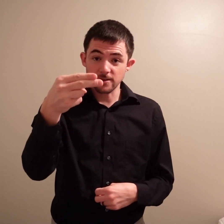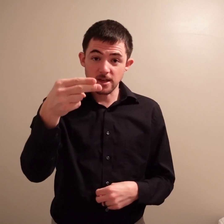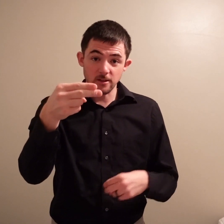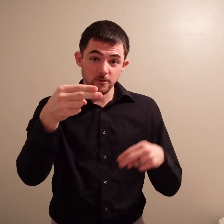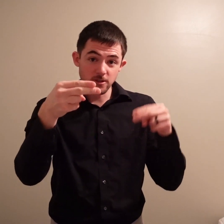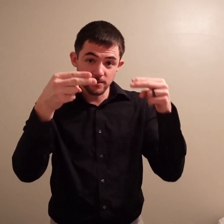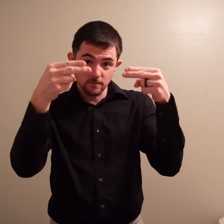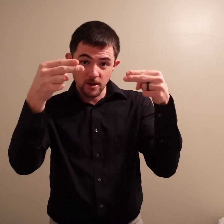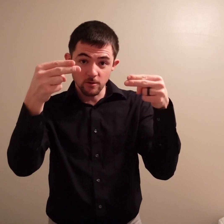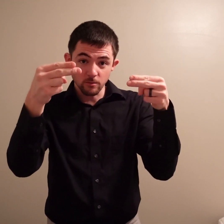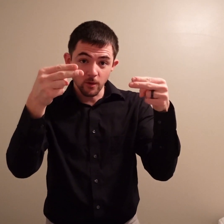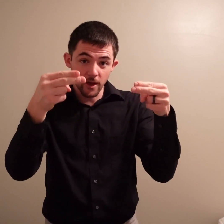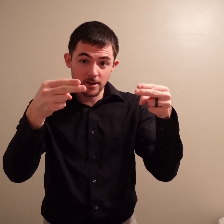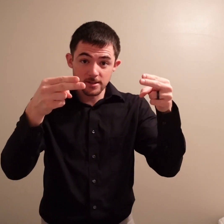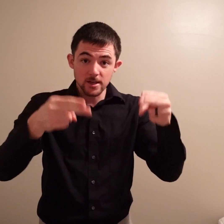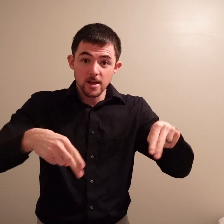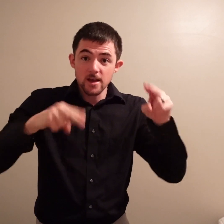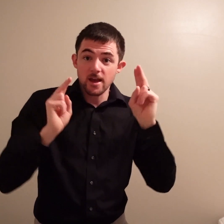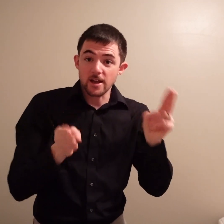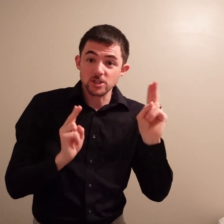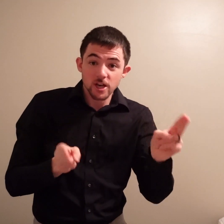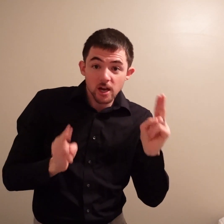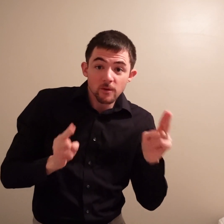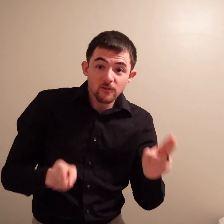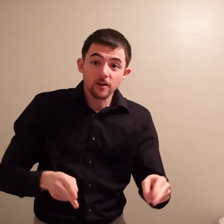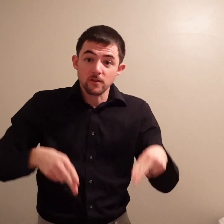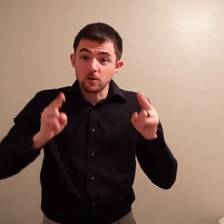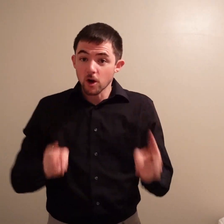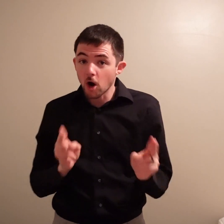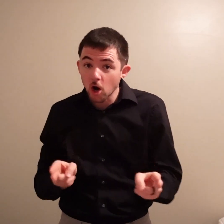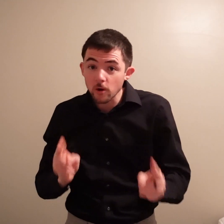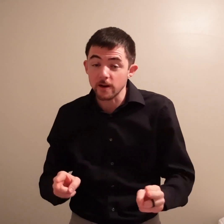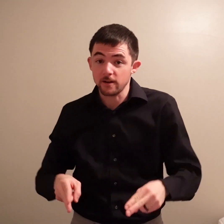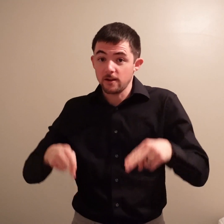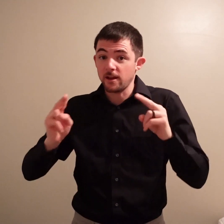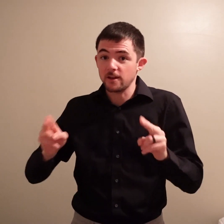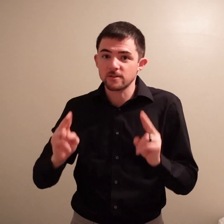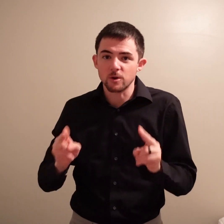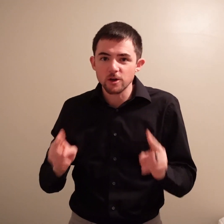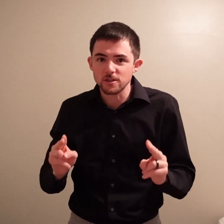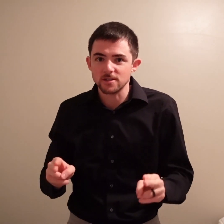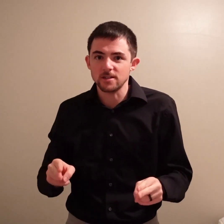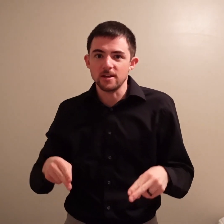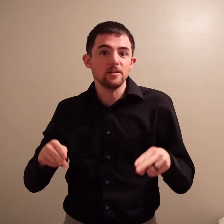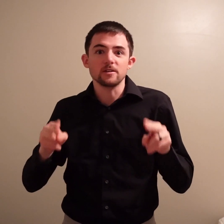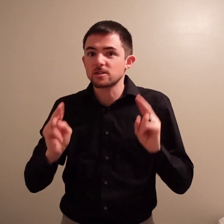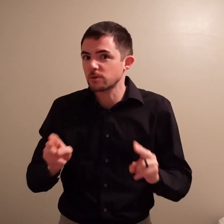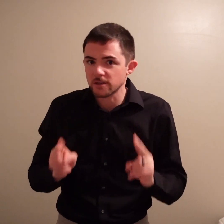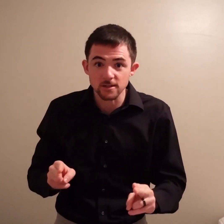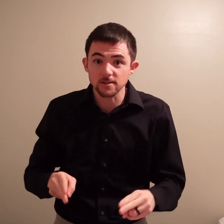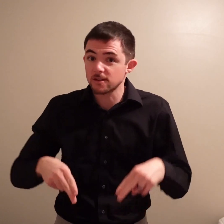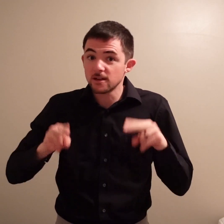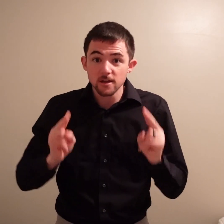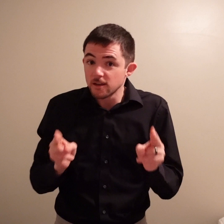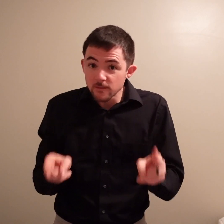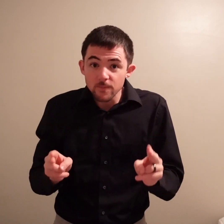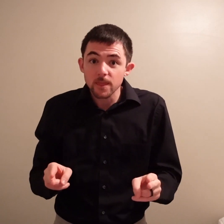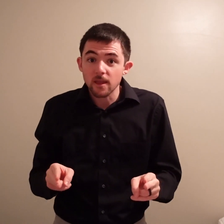Sign Language. Make it with both hands and shake them in front of you. Hurry, and give some urgency in your expressions. And